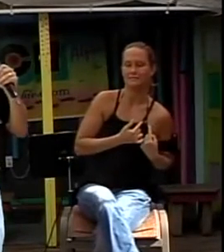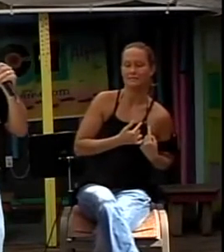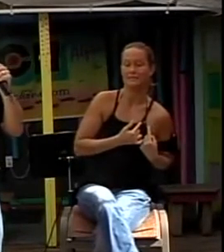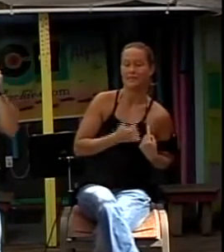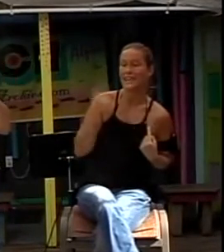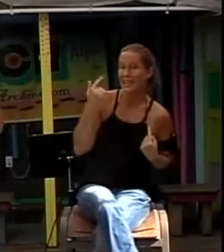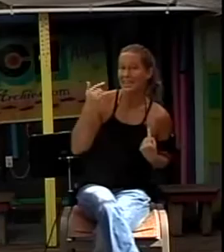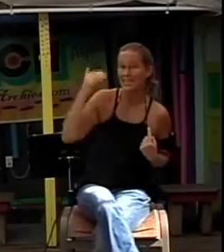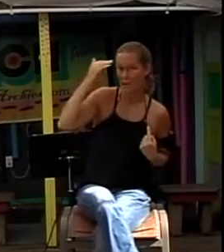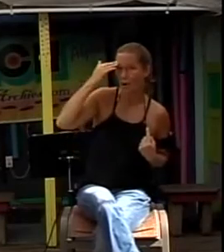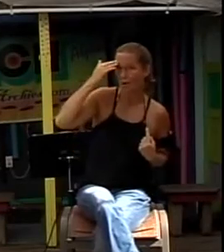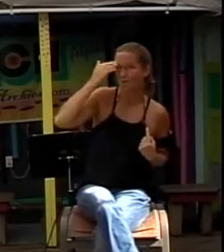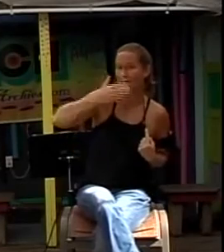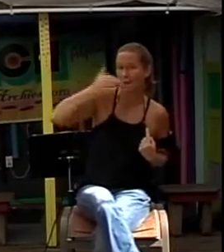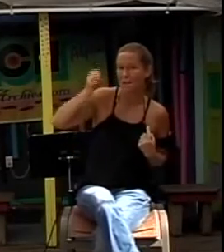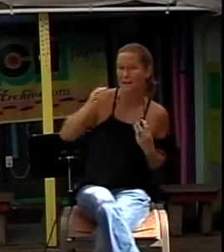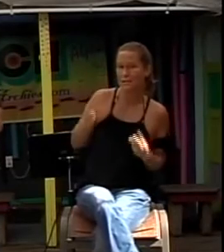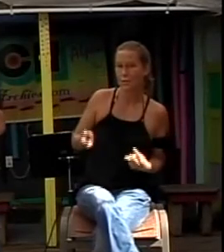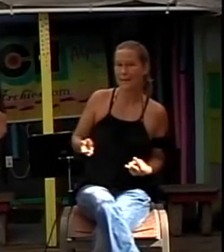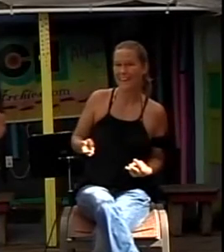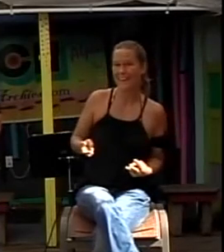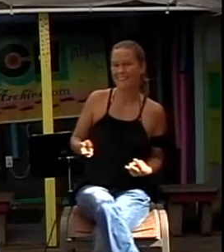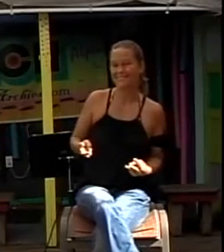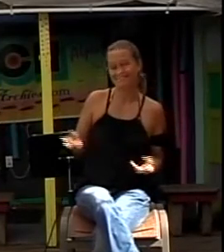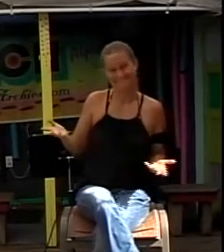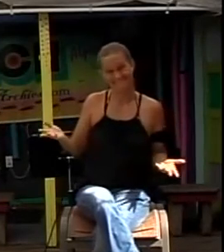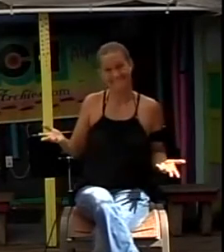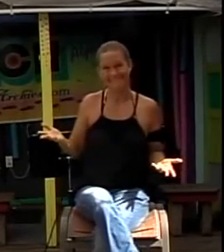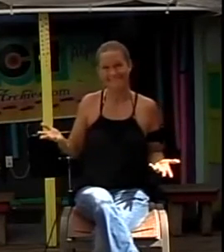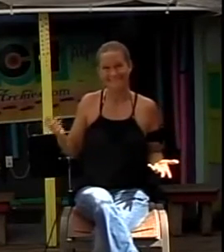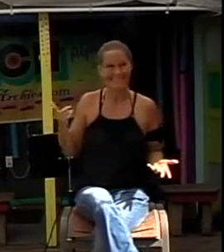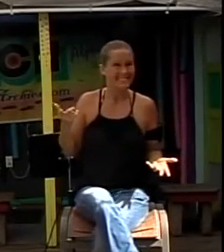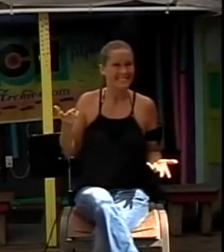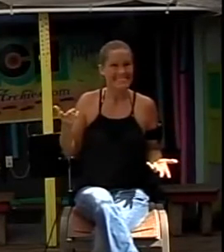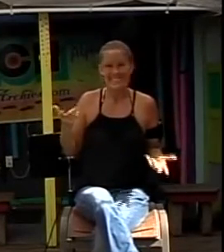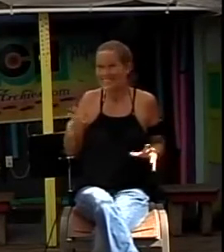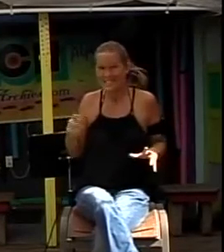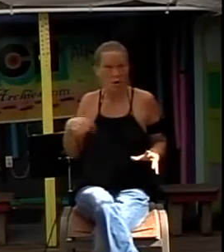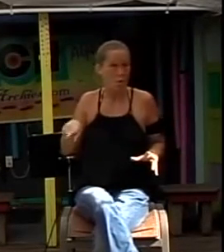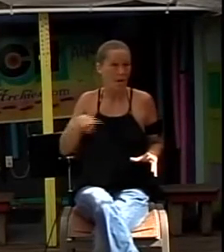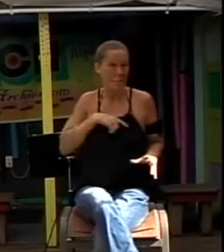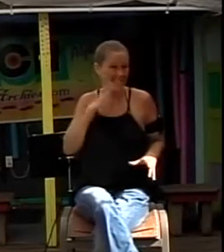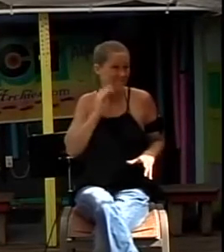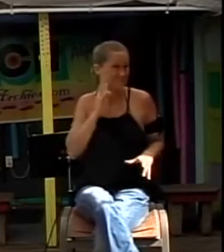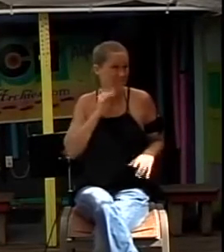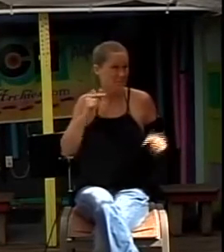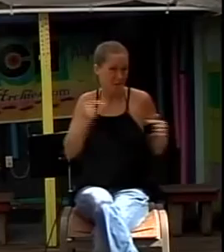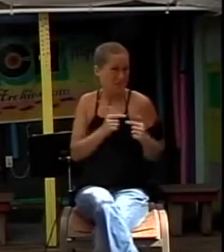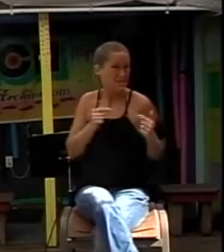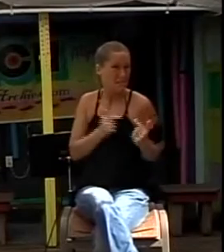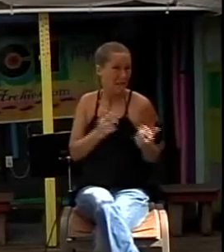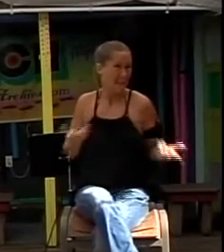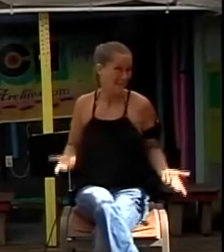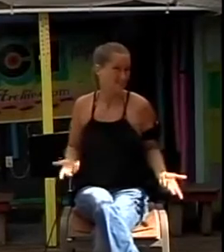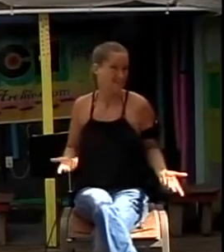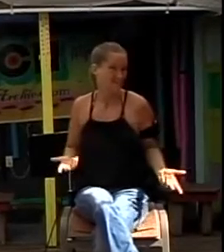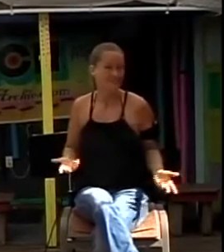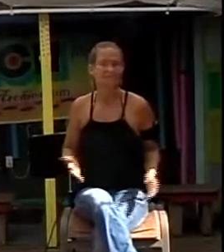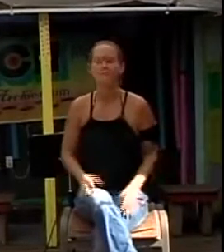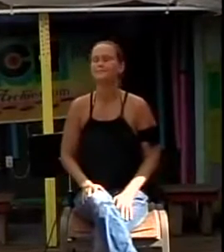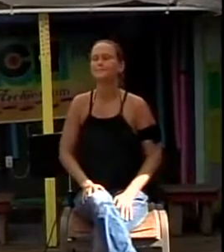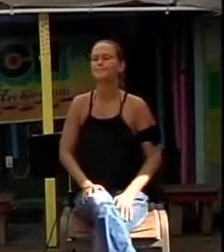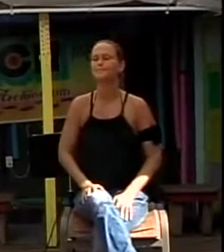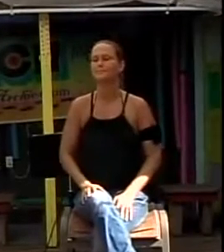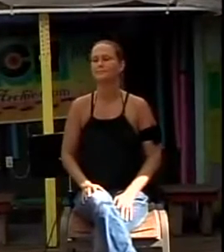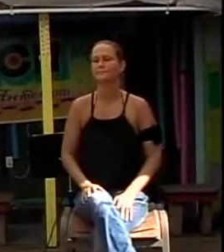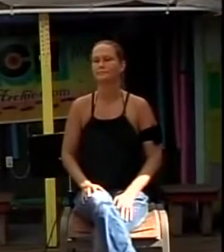And here's quenching the spirit. Well, I think God's called me to open up a church at Archie's. You know how